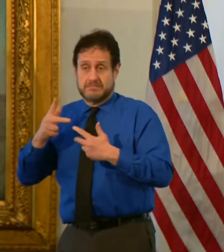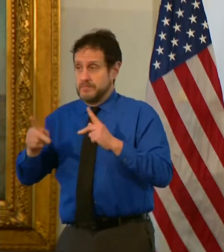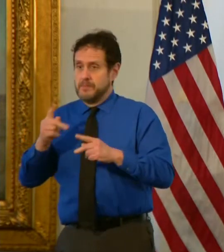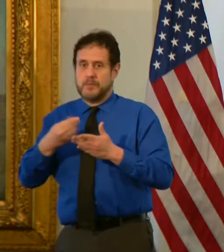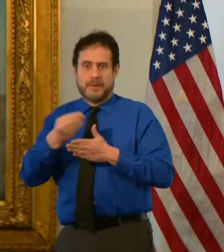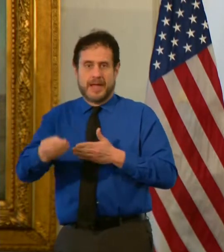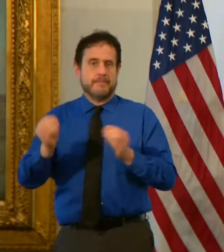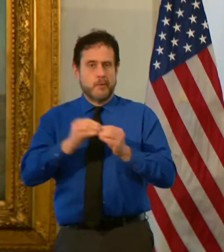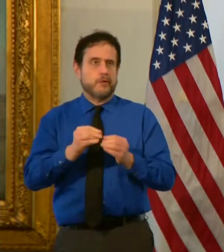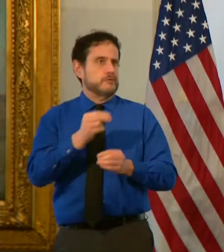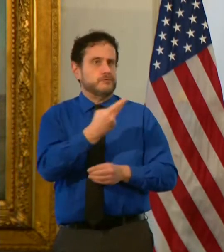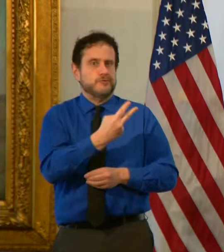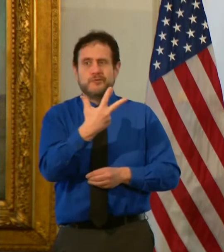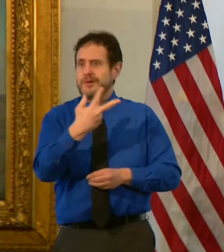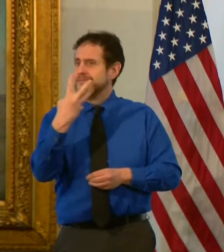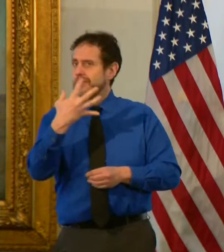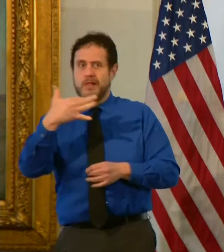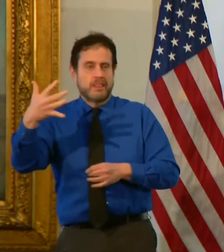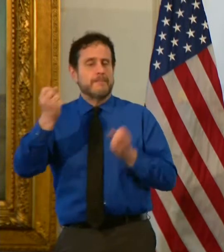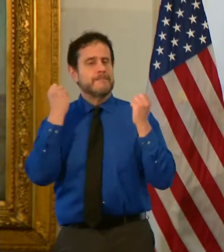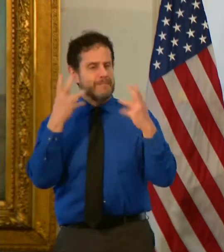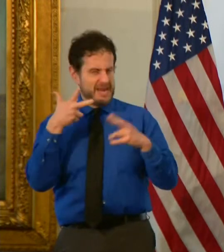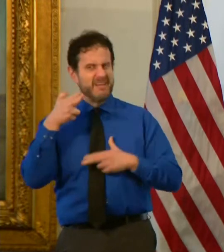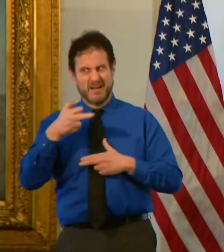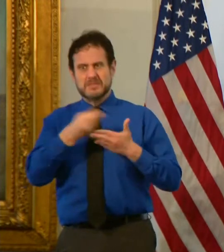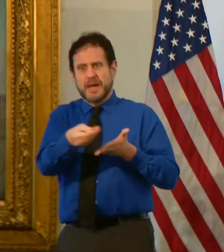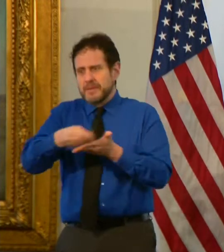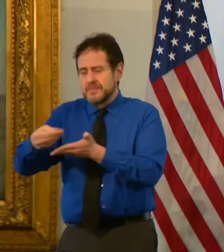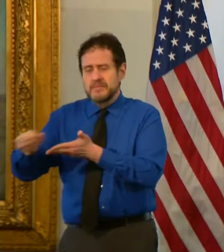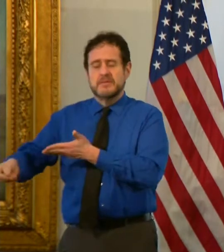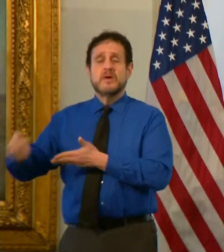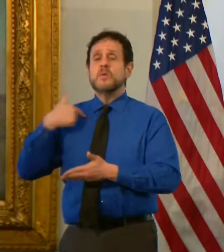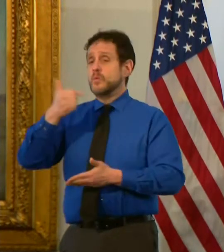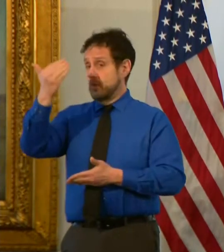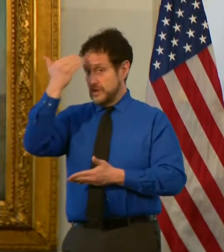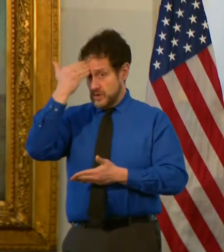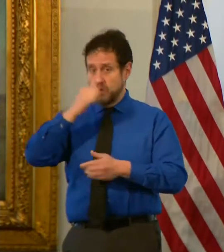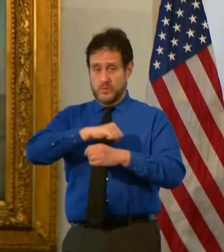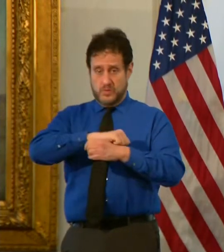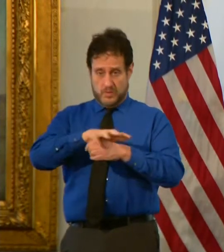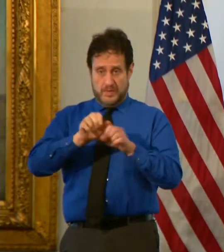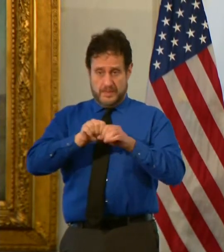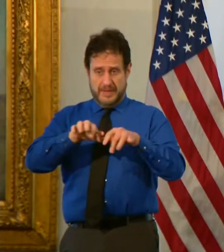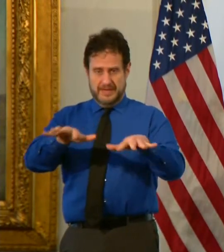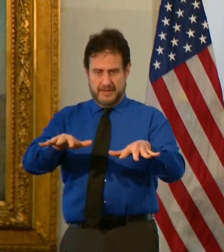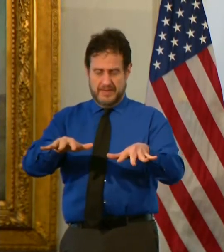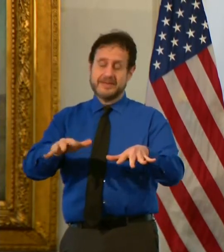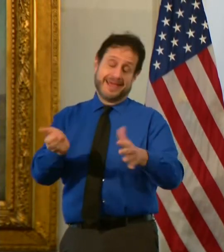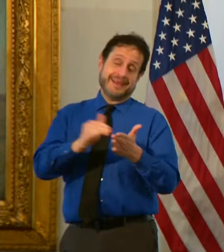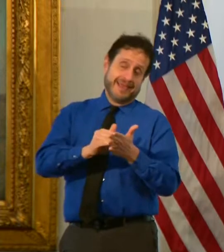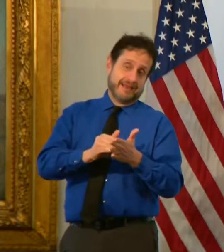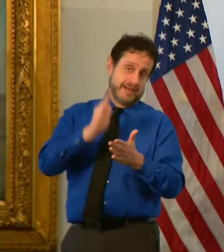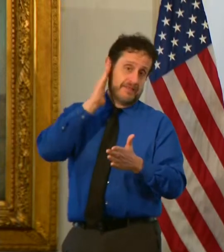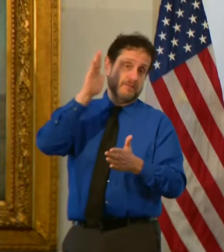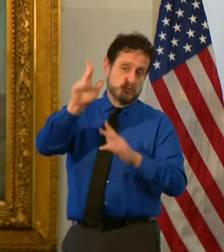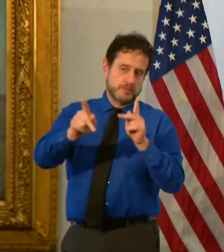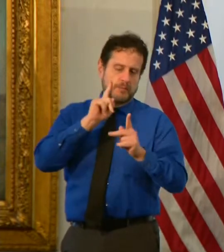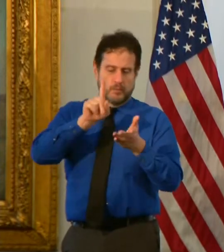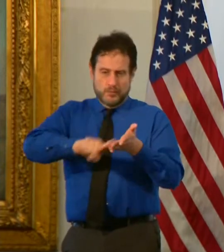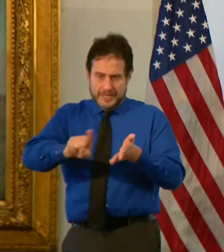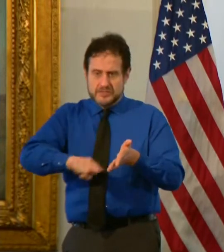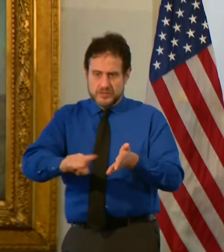What we know is that the pandemic, and again, researchers will examine this for years to come, and the fear